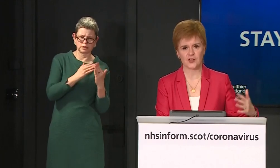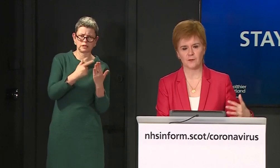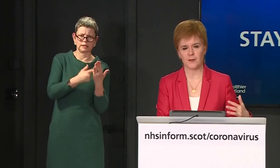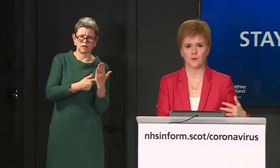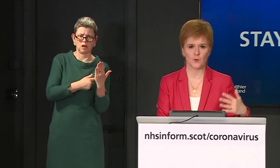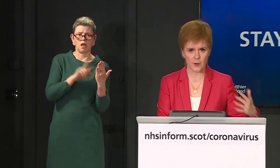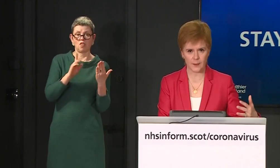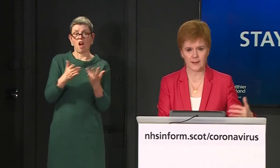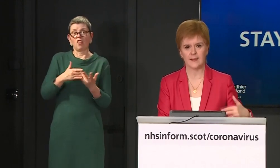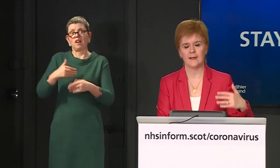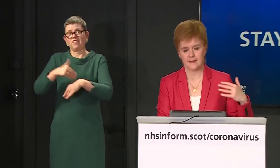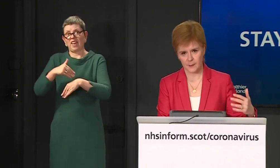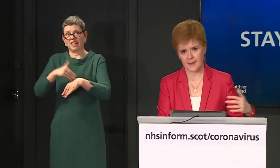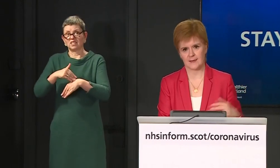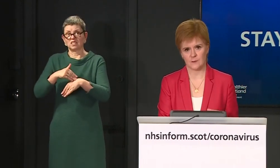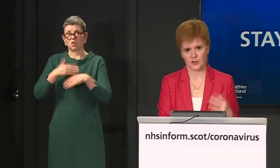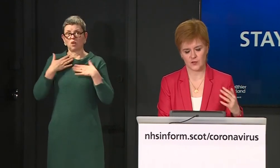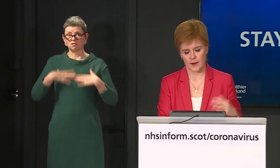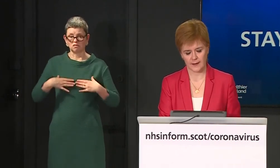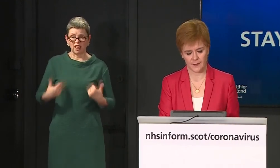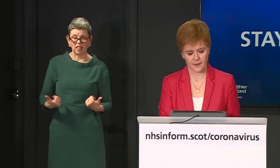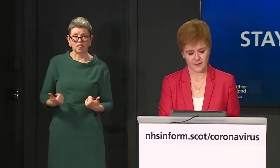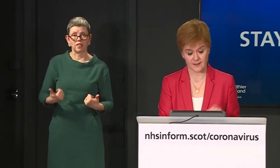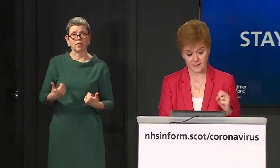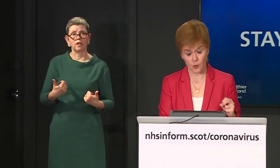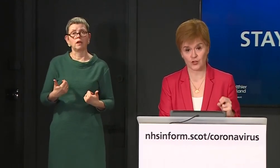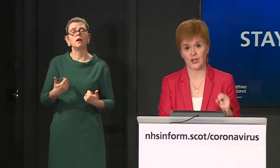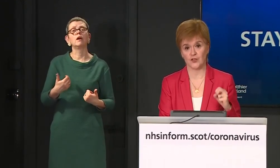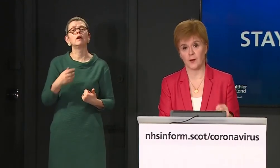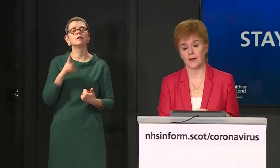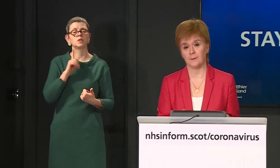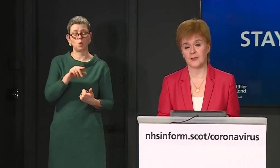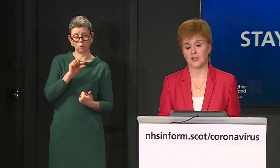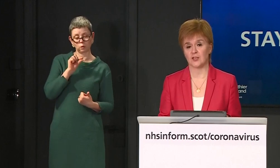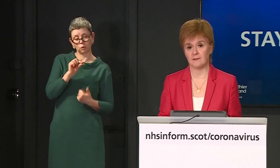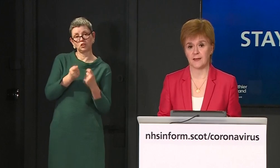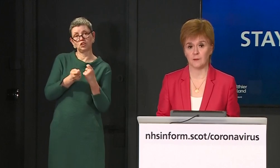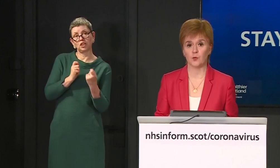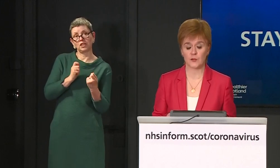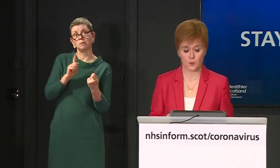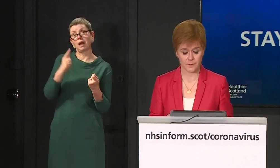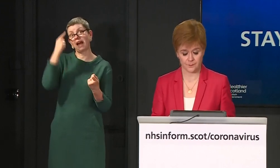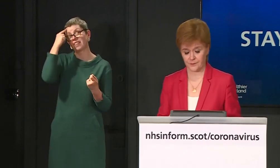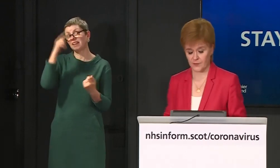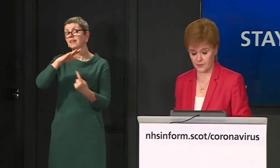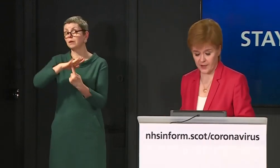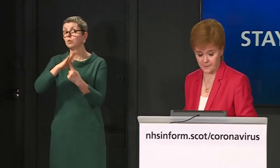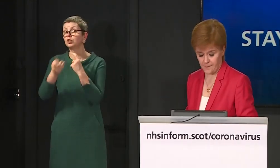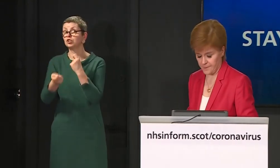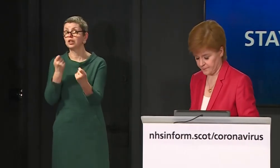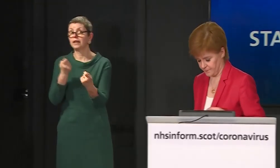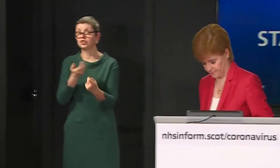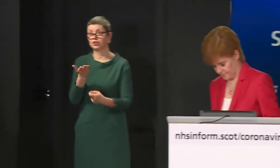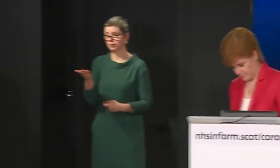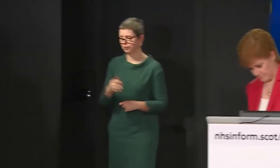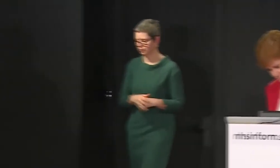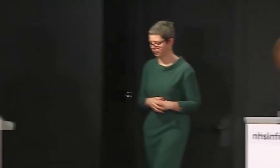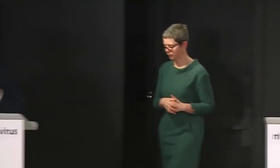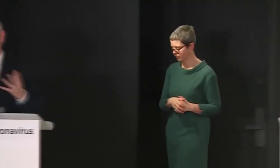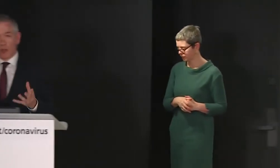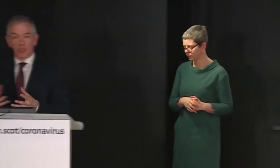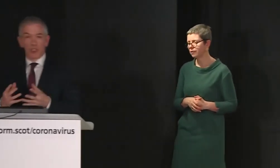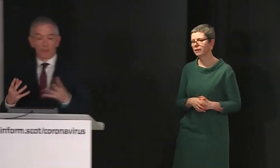the pressure on people's well-being, the better, which is why I think this is a small change, but a potentially very important one. Gregor. So